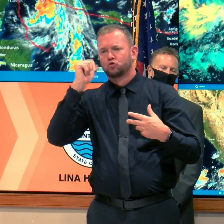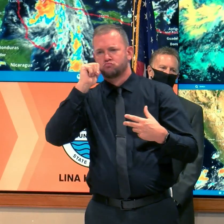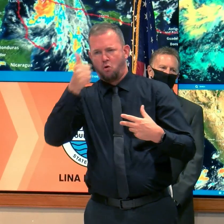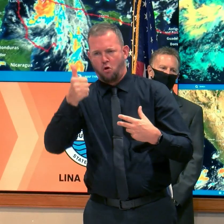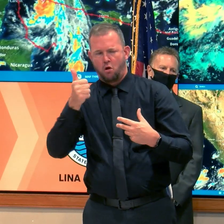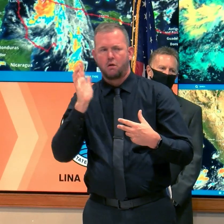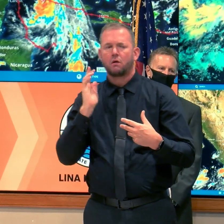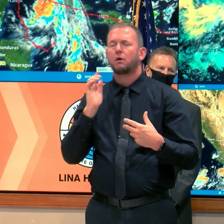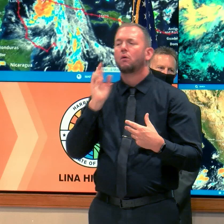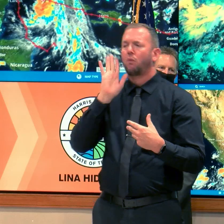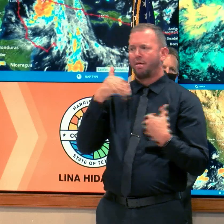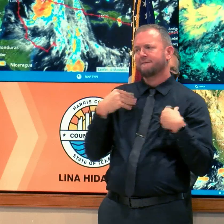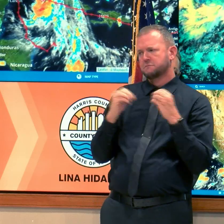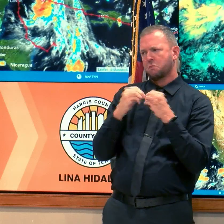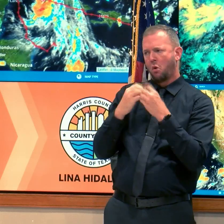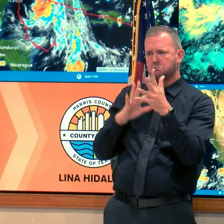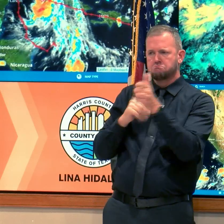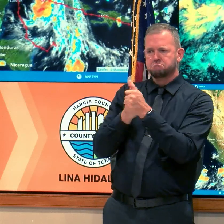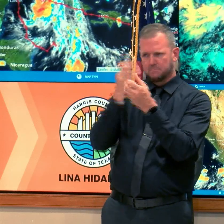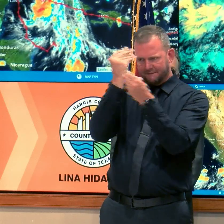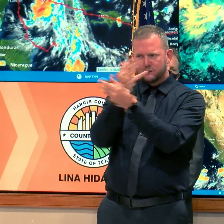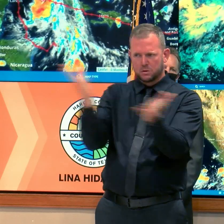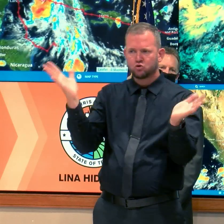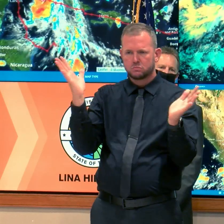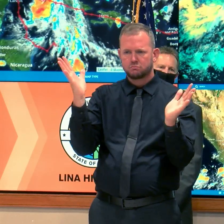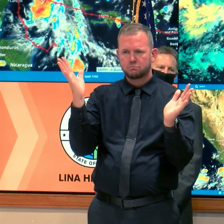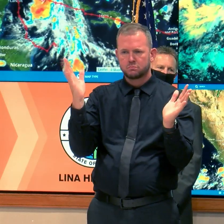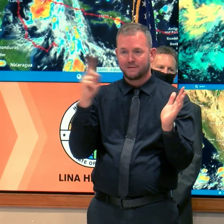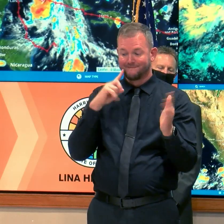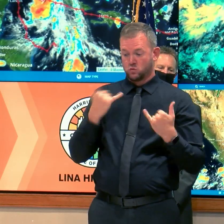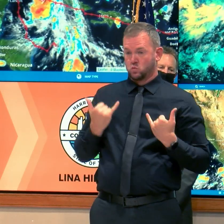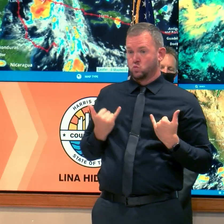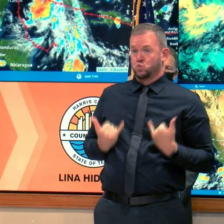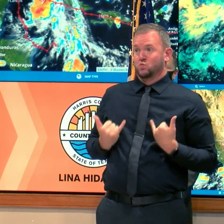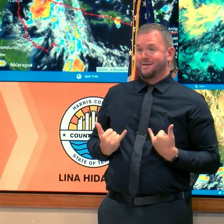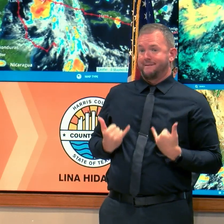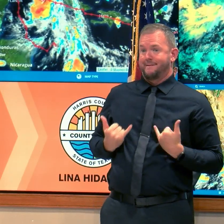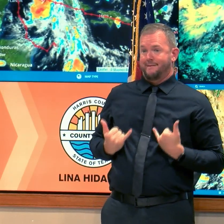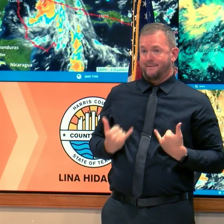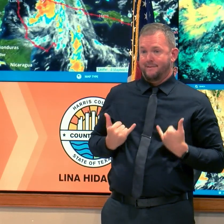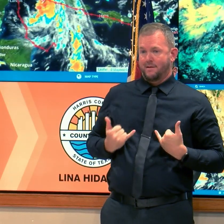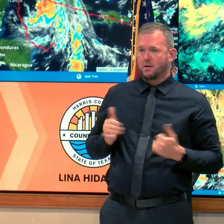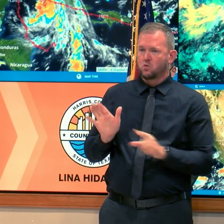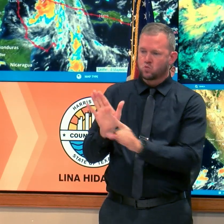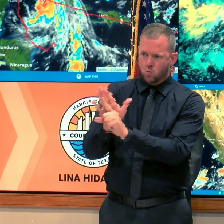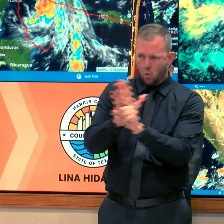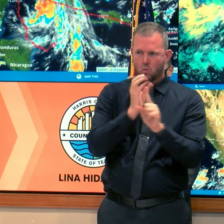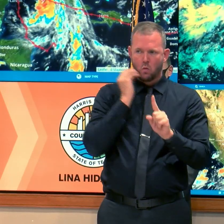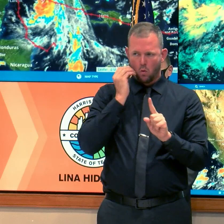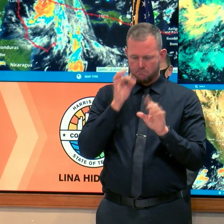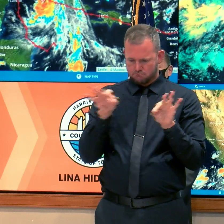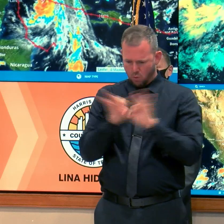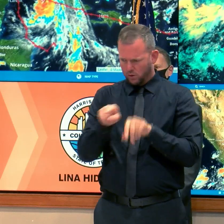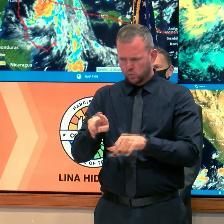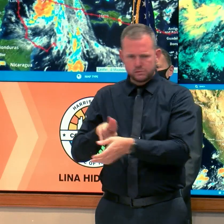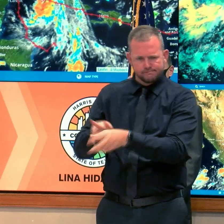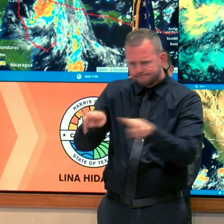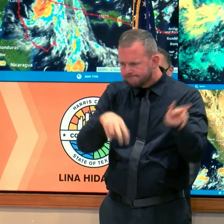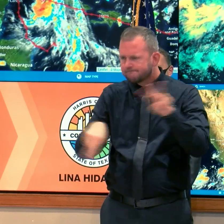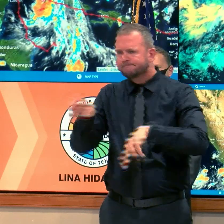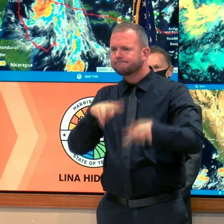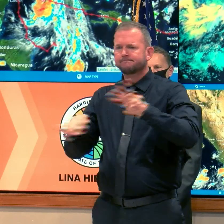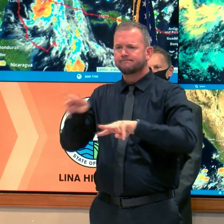But for today, and then moving forward, take a look around your home to make sure that things are pretty